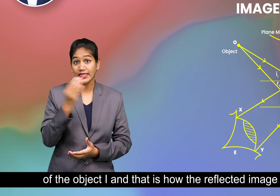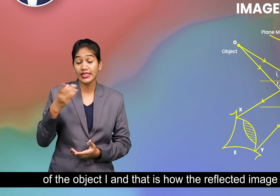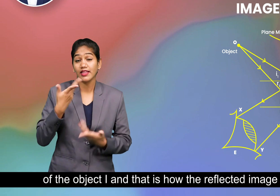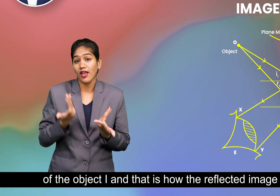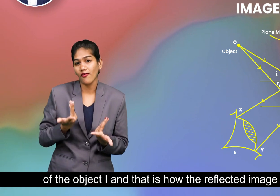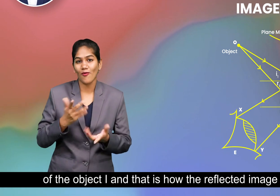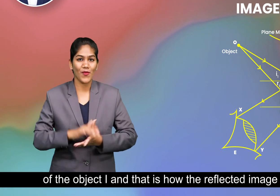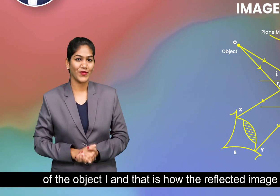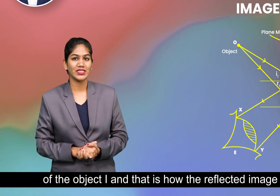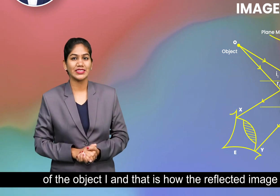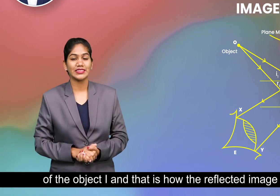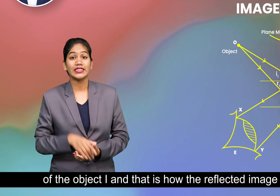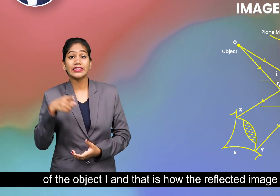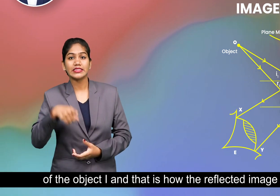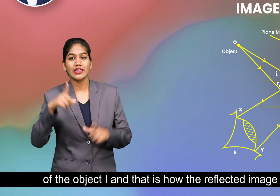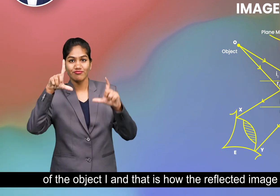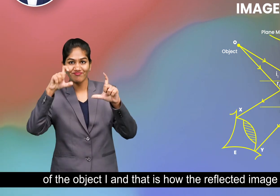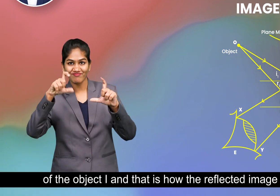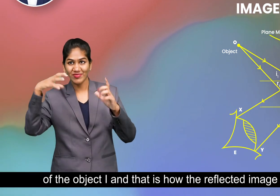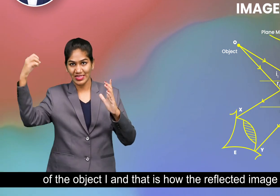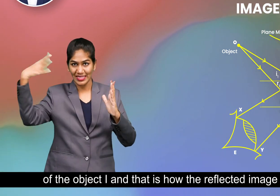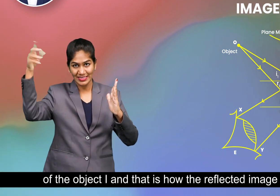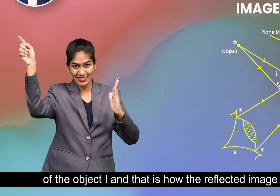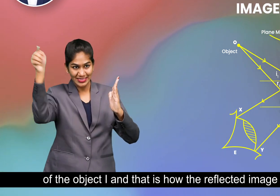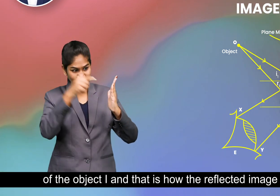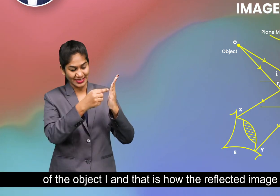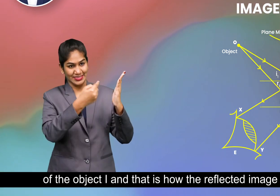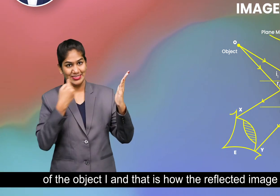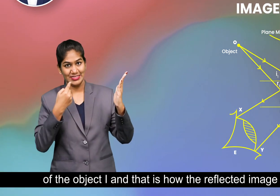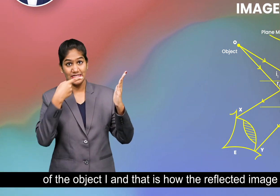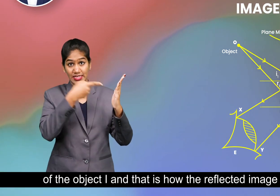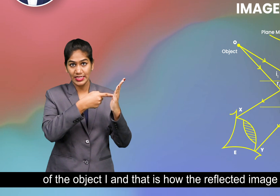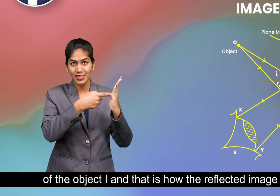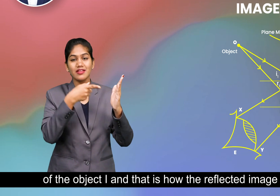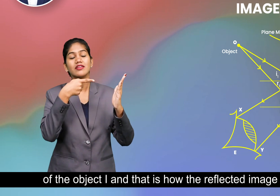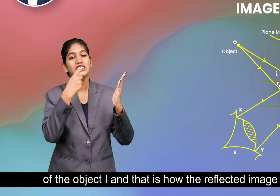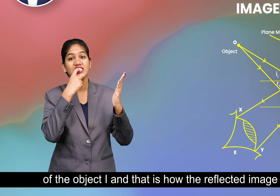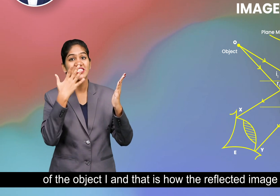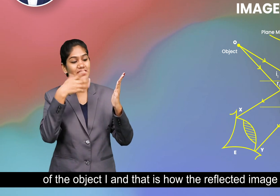And that's how the reflected image is formed in the mirror.